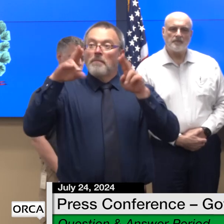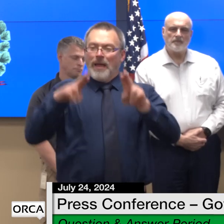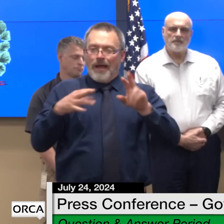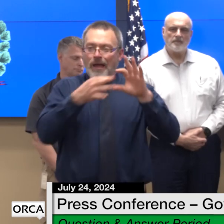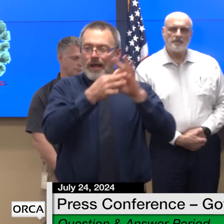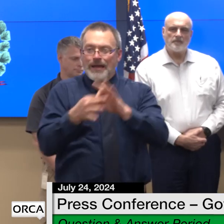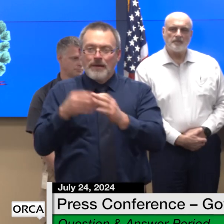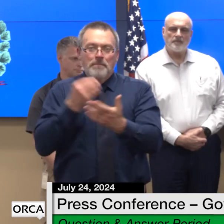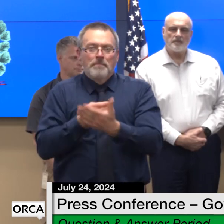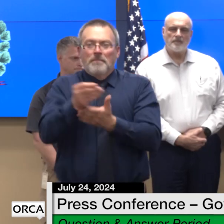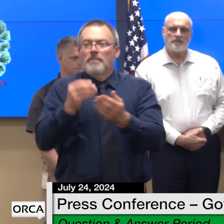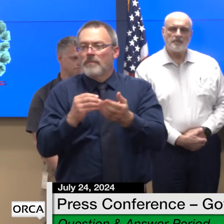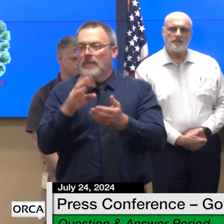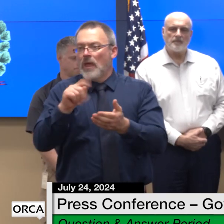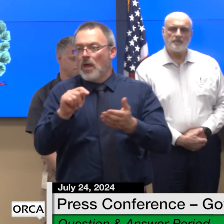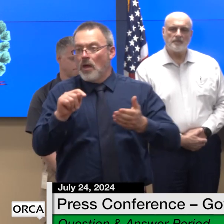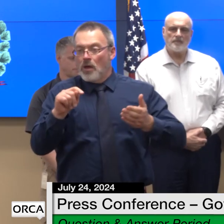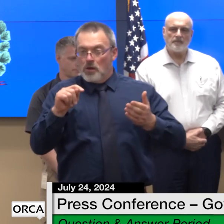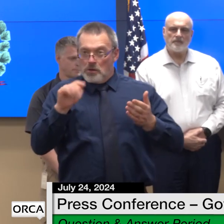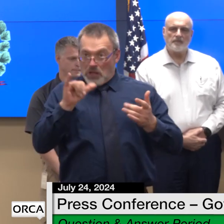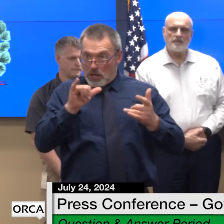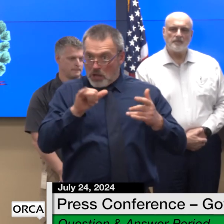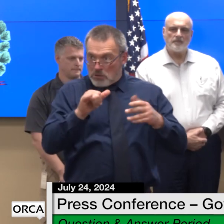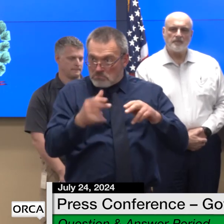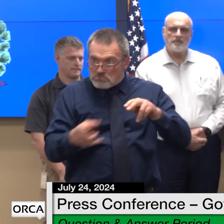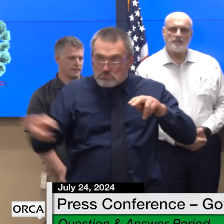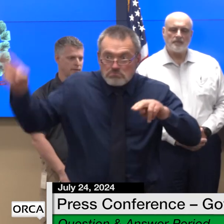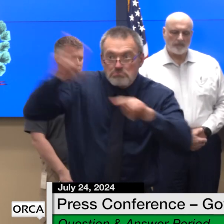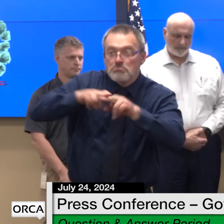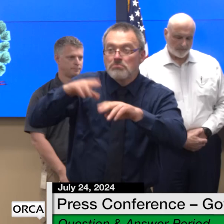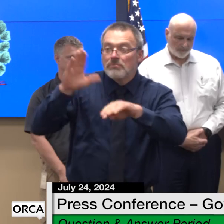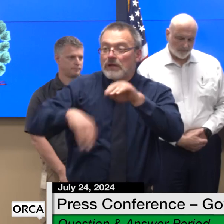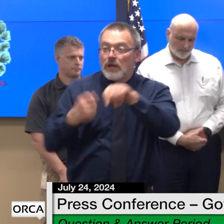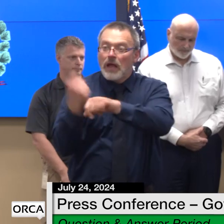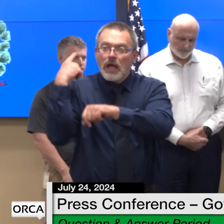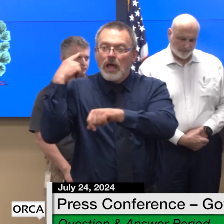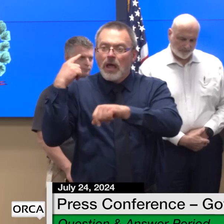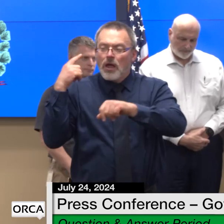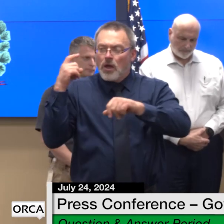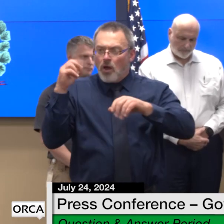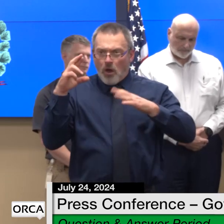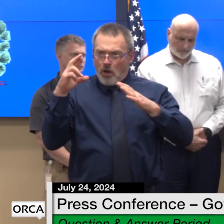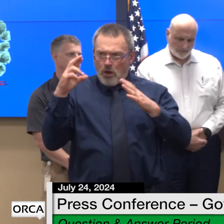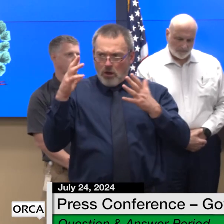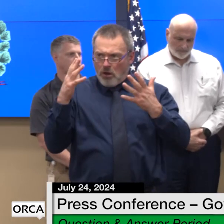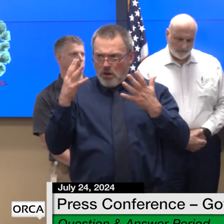in buyouts has increased since this most recent flood? I don't